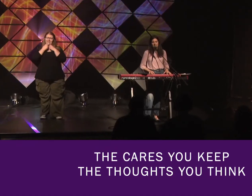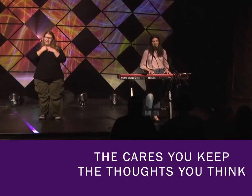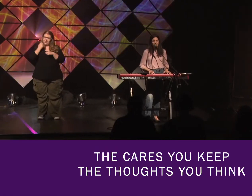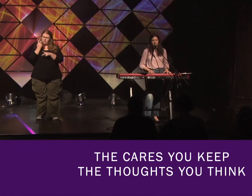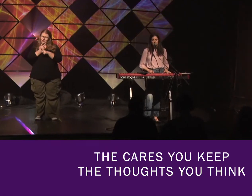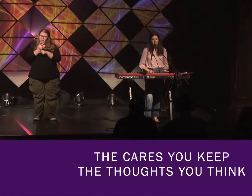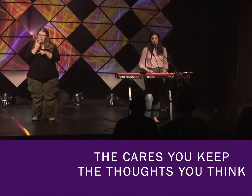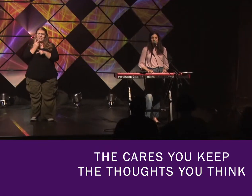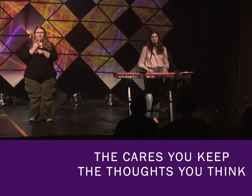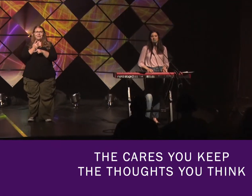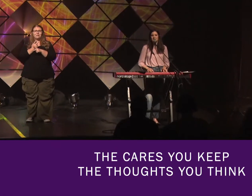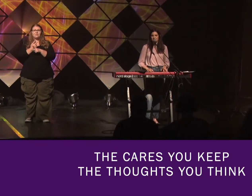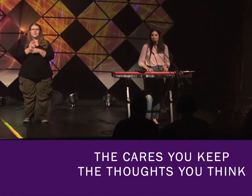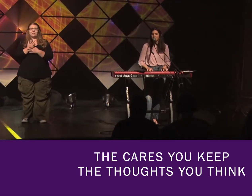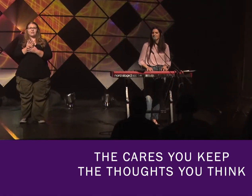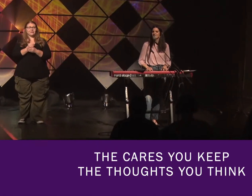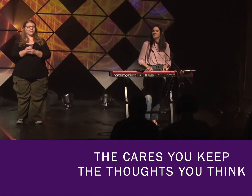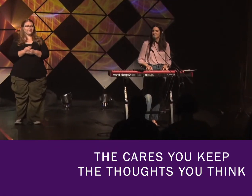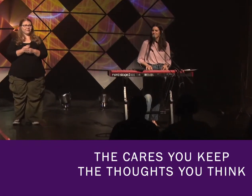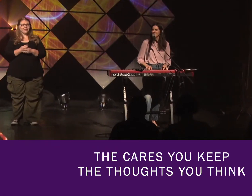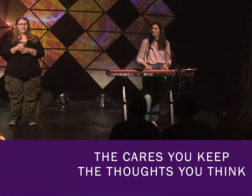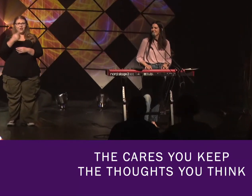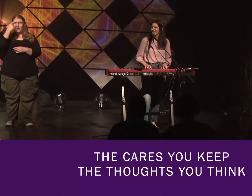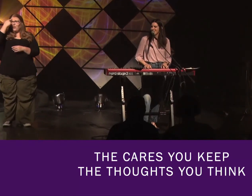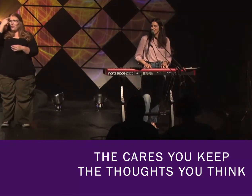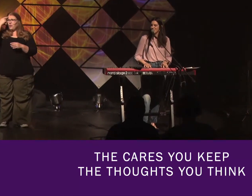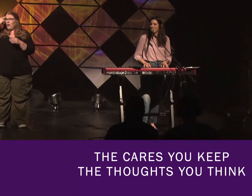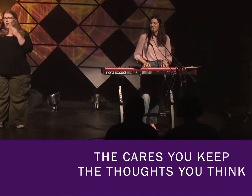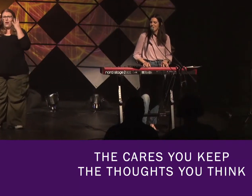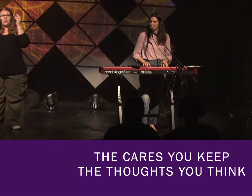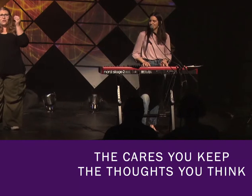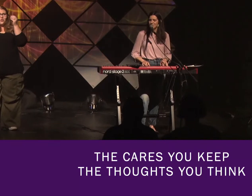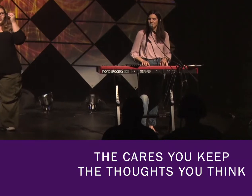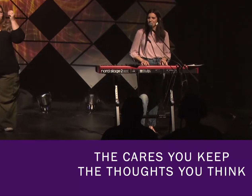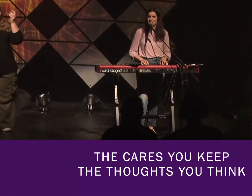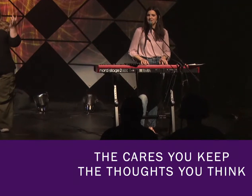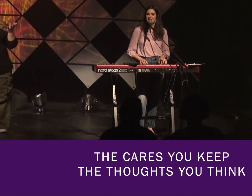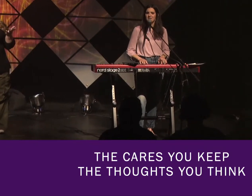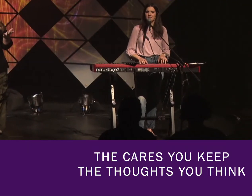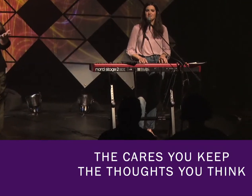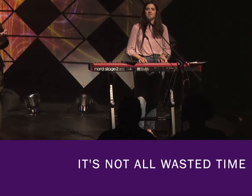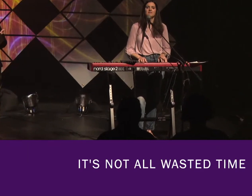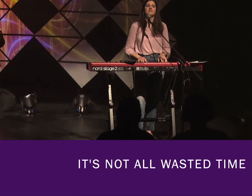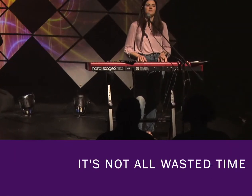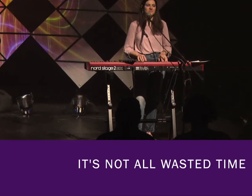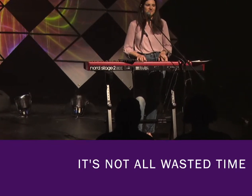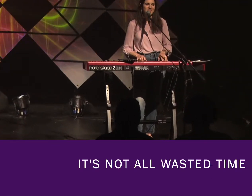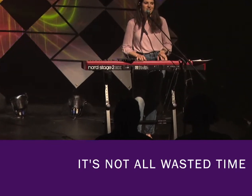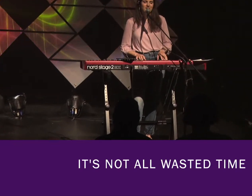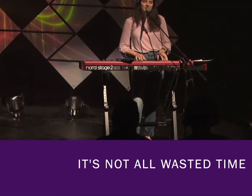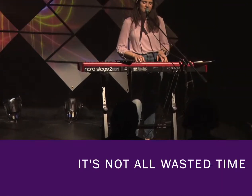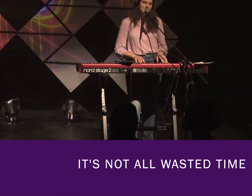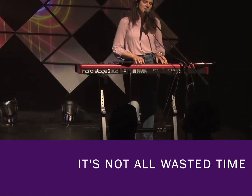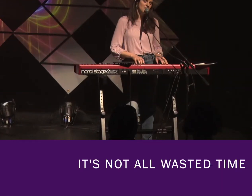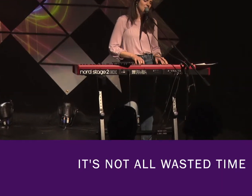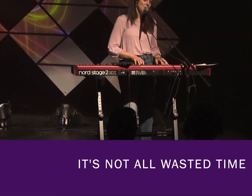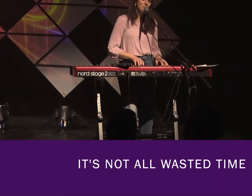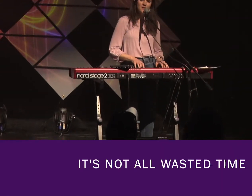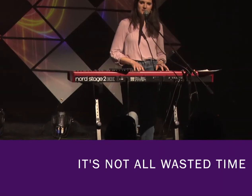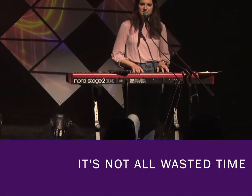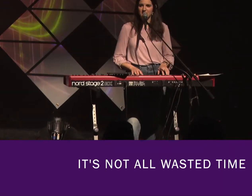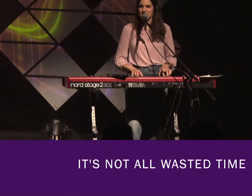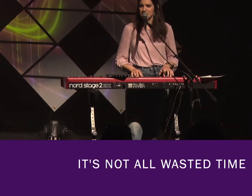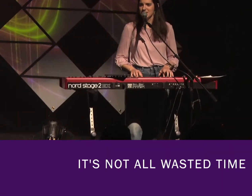The cares you keep, the thoughts you think, it's not